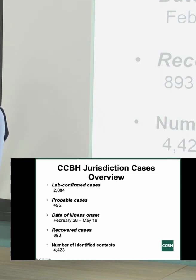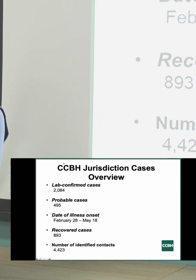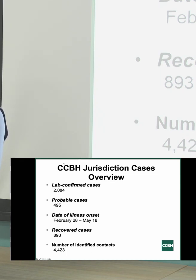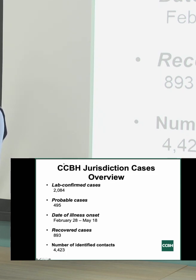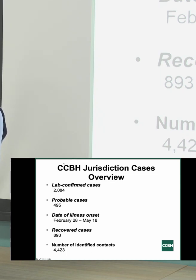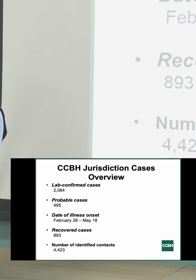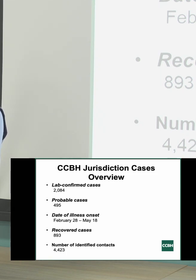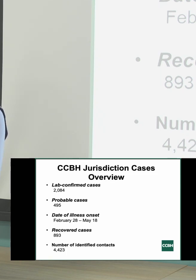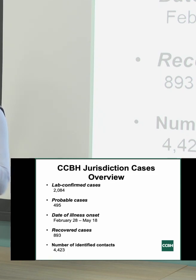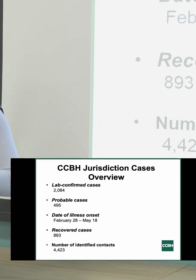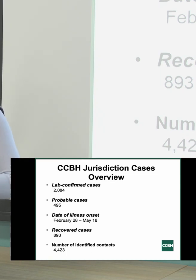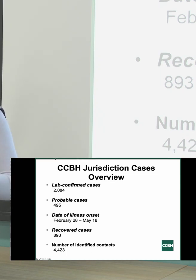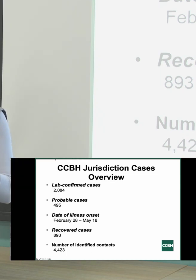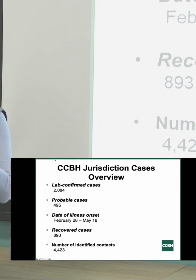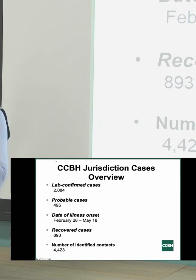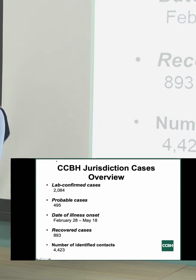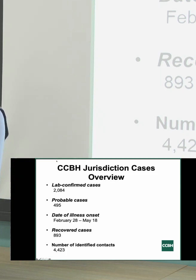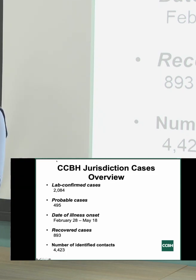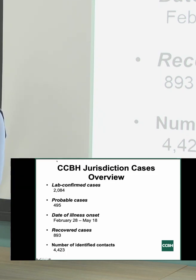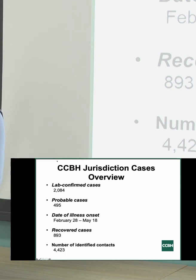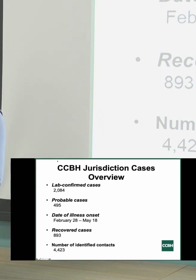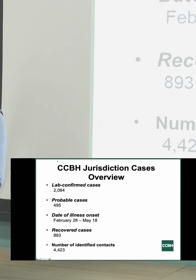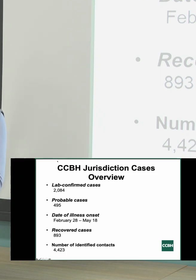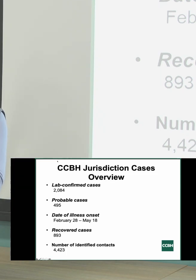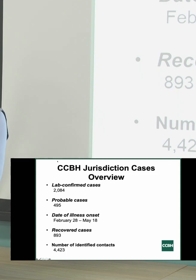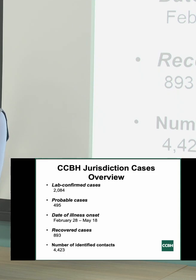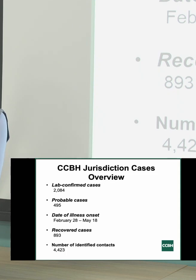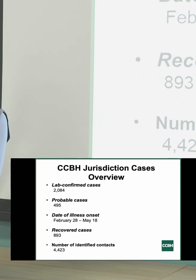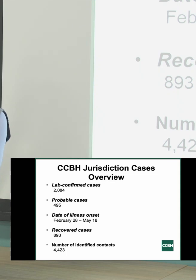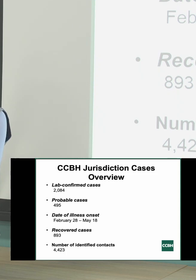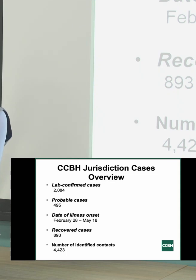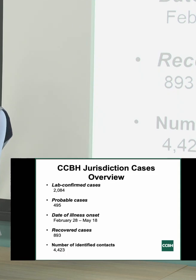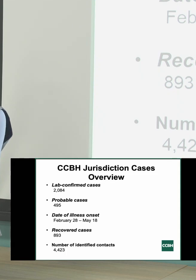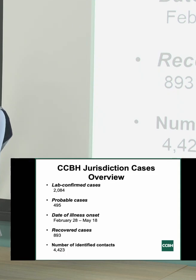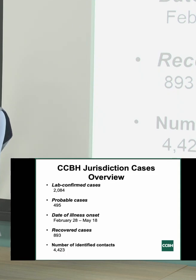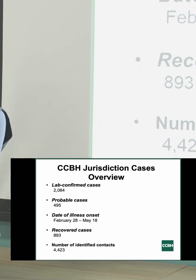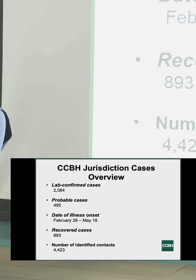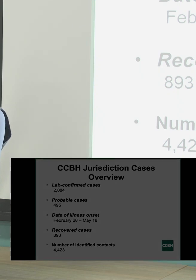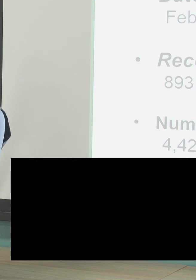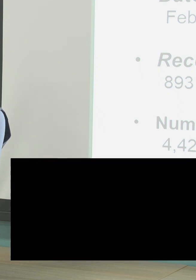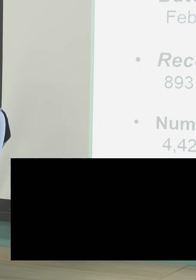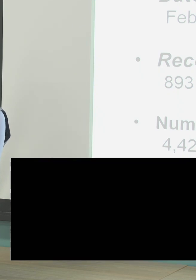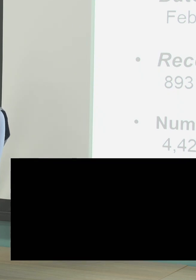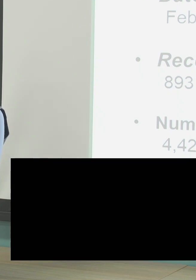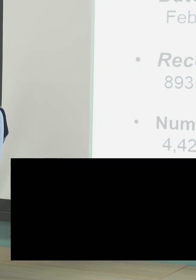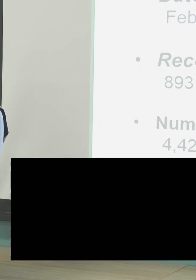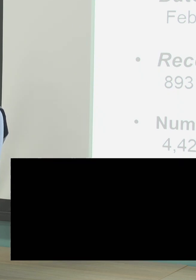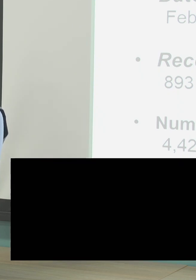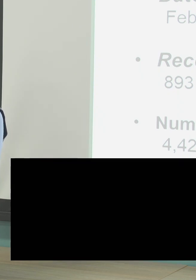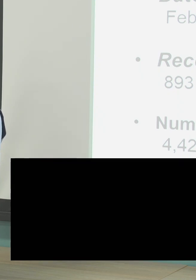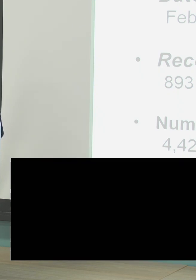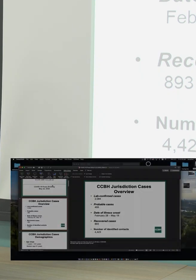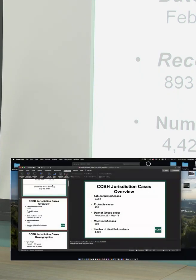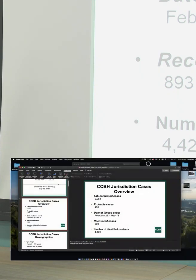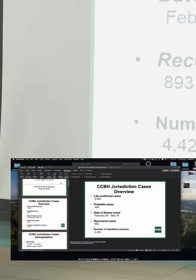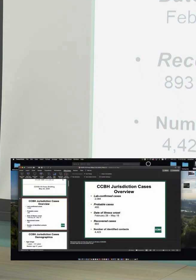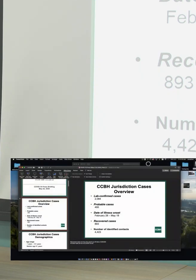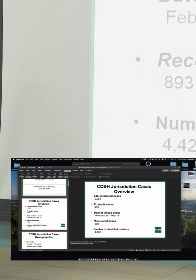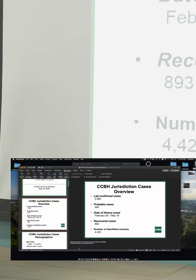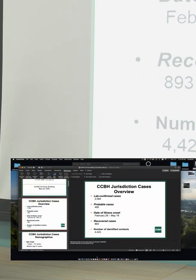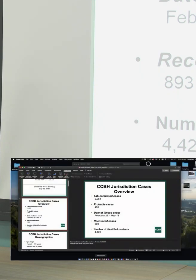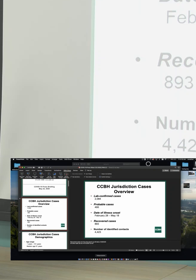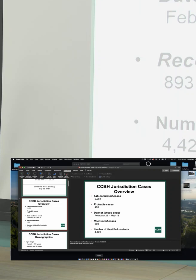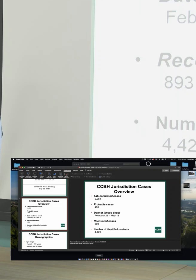illness onset stretches from February 28th to May 18th. And our recovered cases are